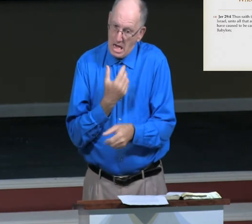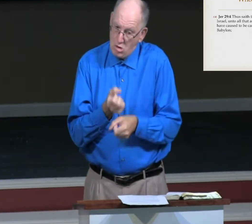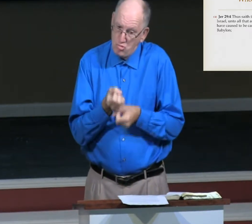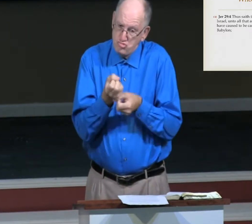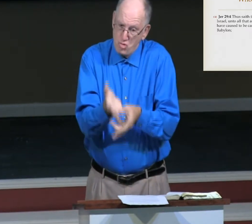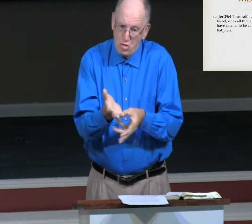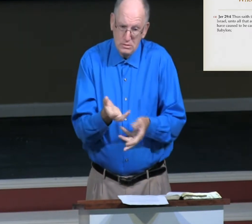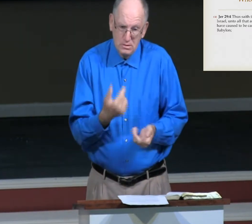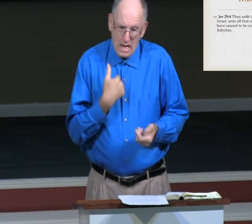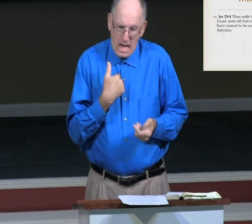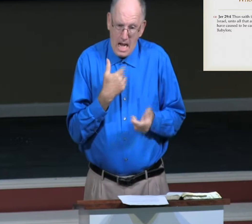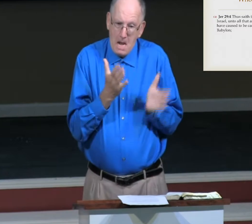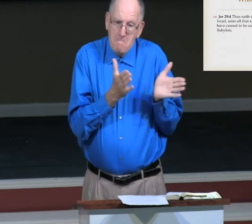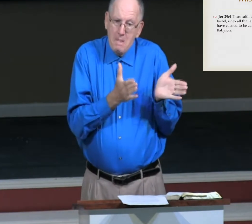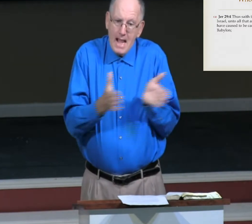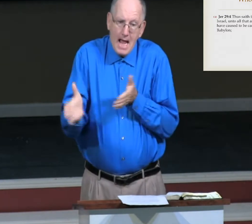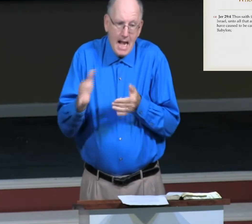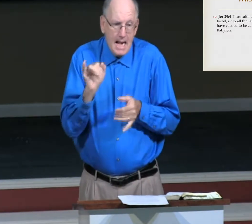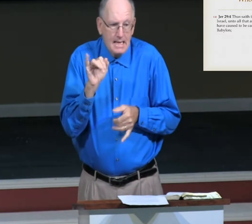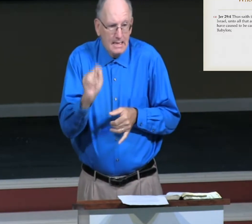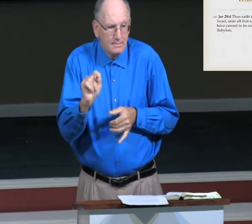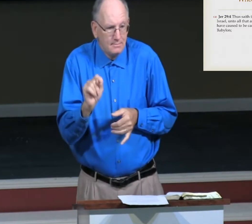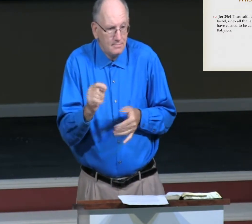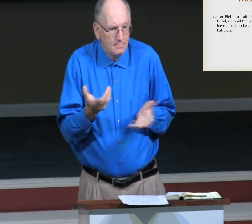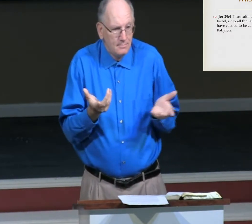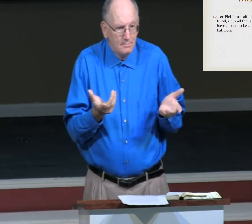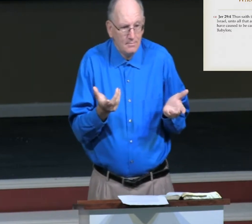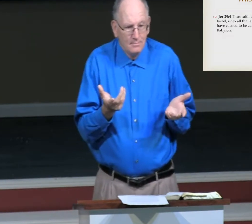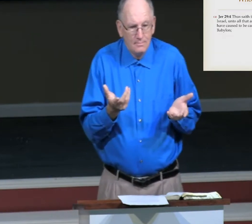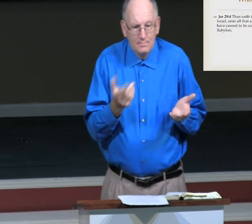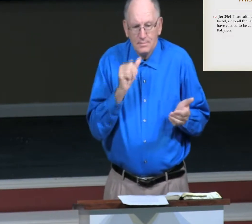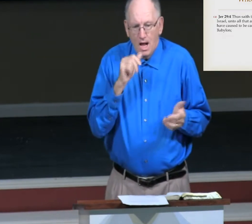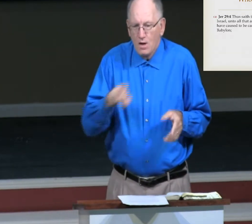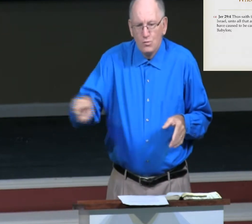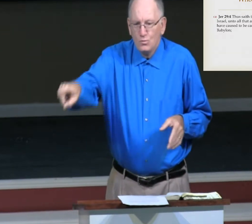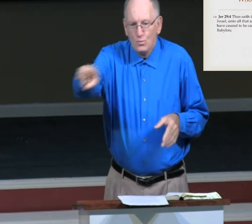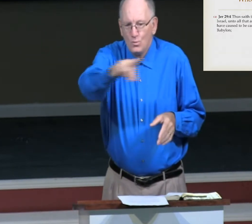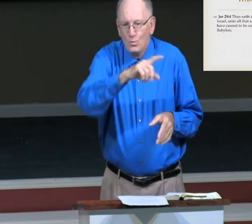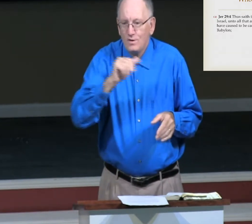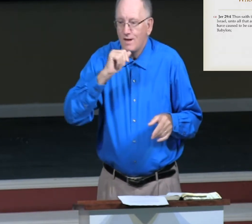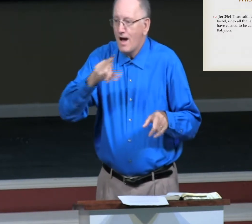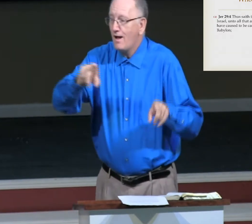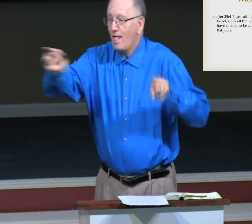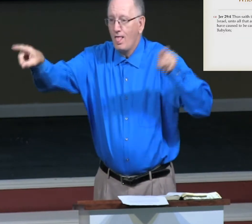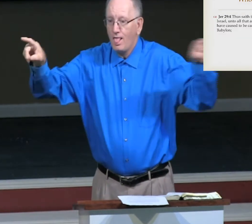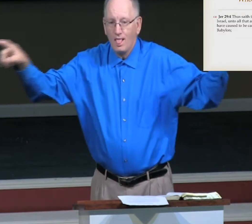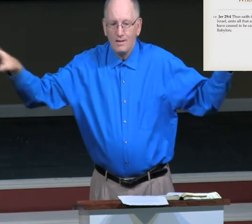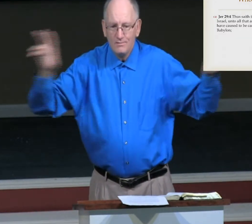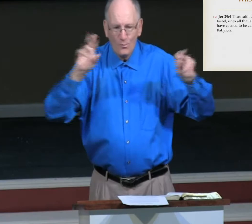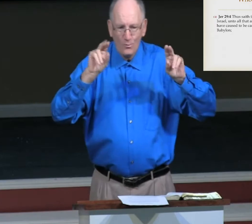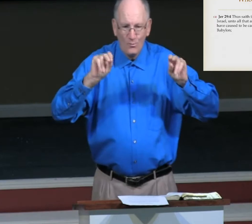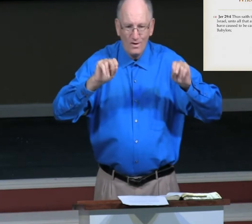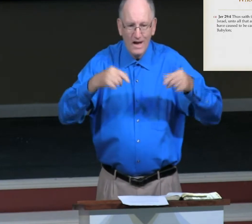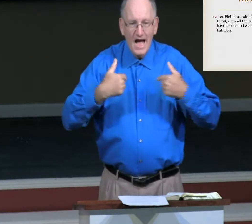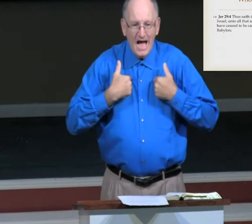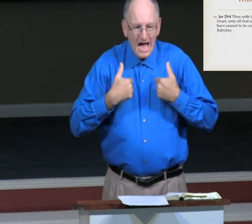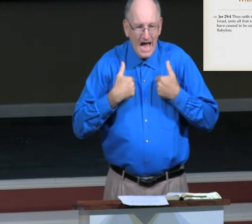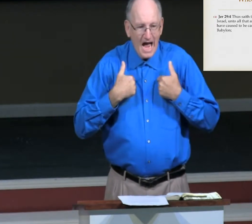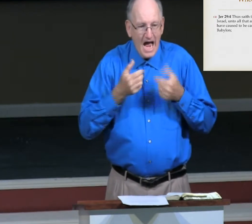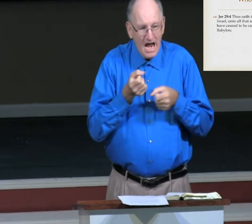into slavery, into captivity. He says, I caused it. I planned it. Not you or somebody else or anything